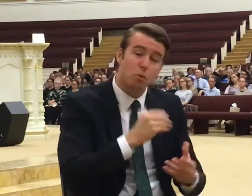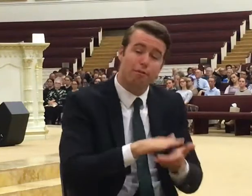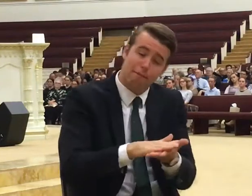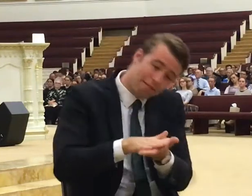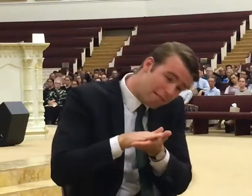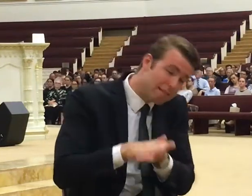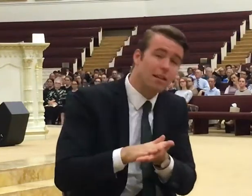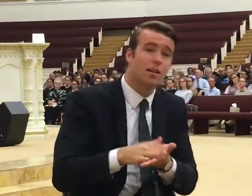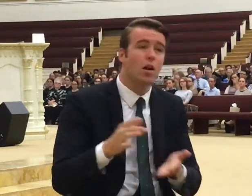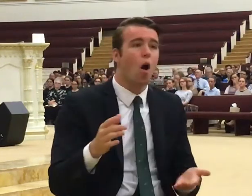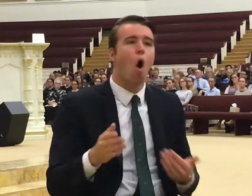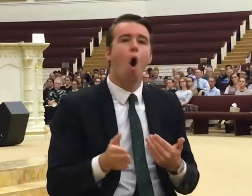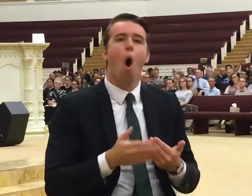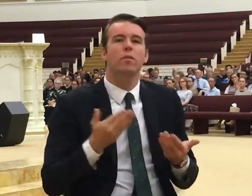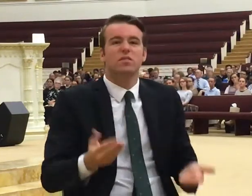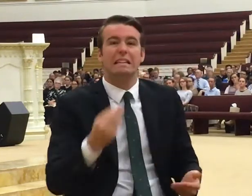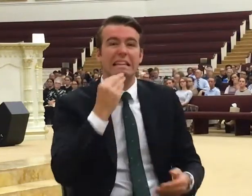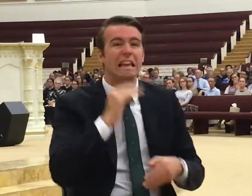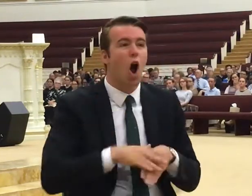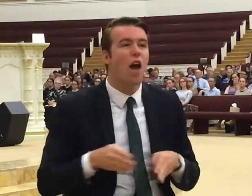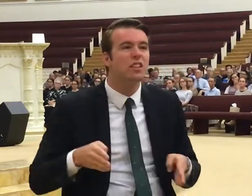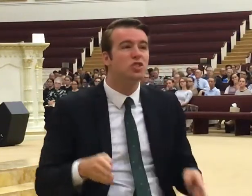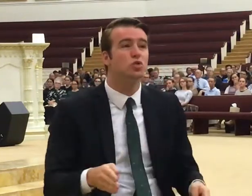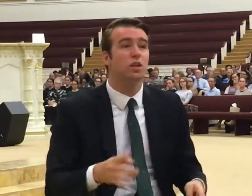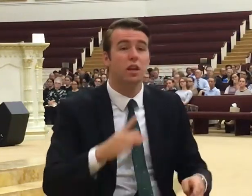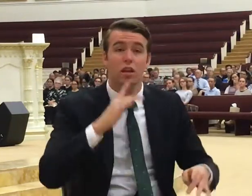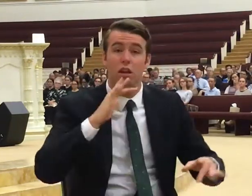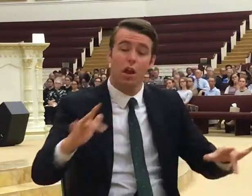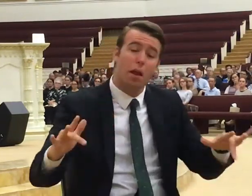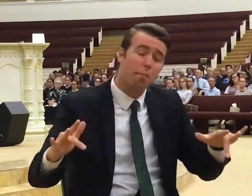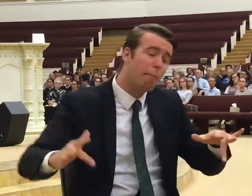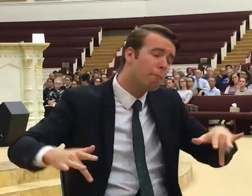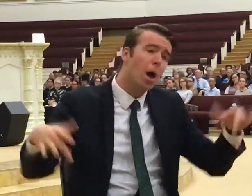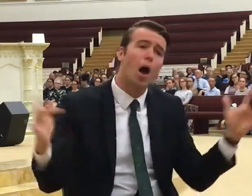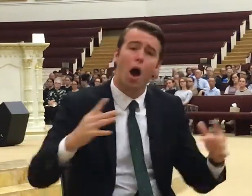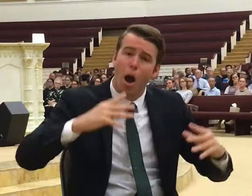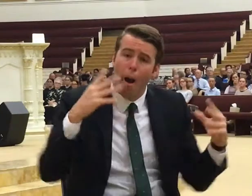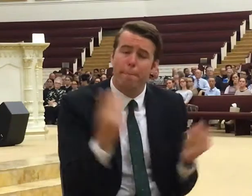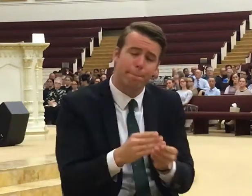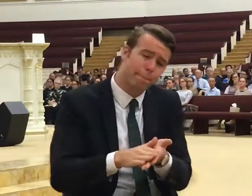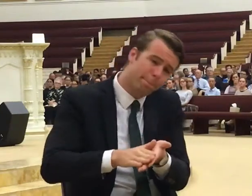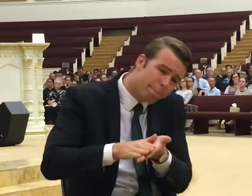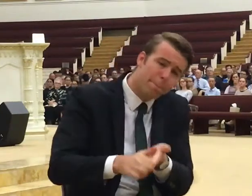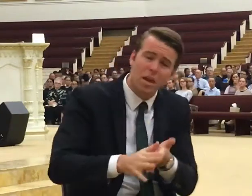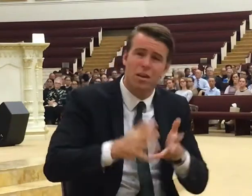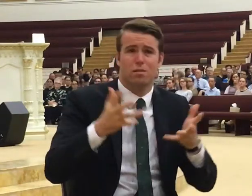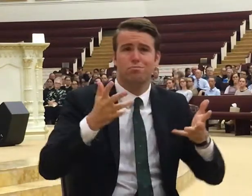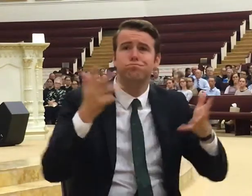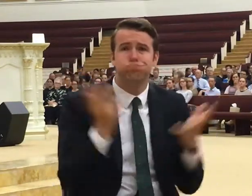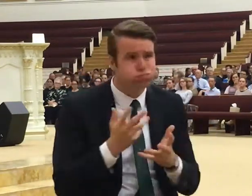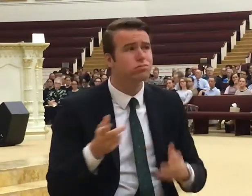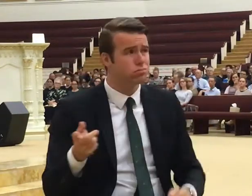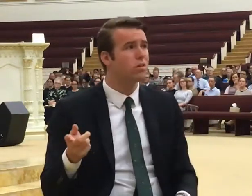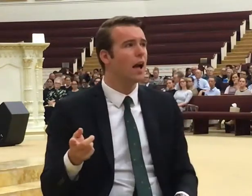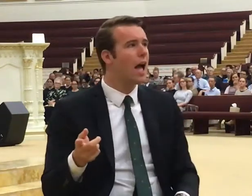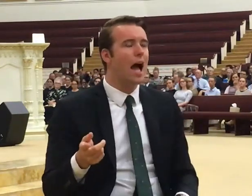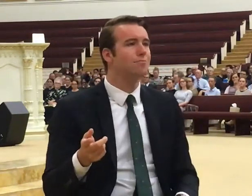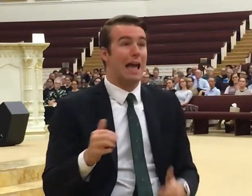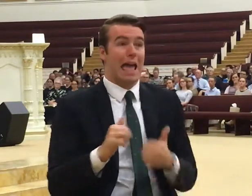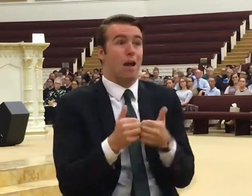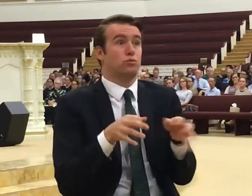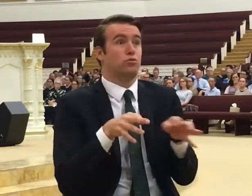I have. You can almost eat on the streets. It is magnificently beautiful, clean, spectacular. I don't know